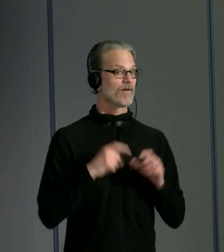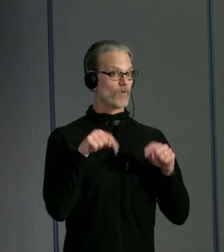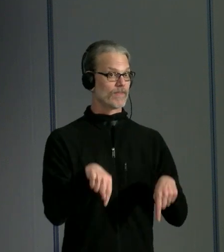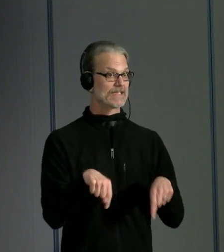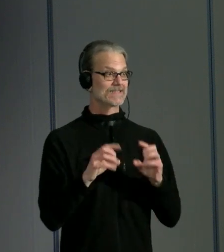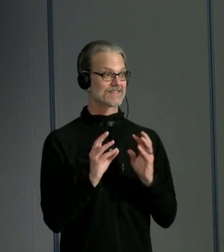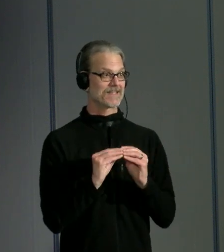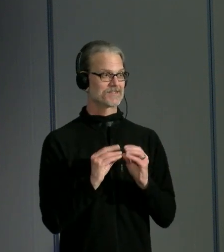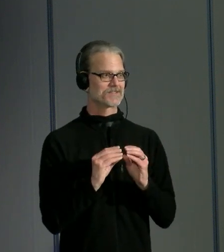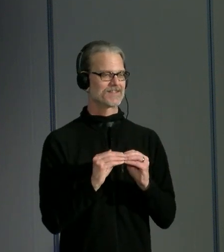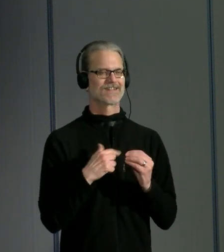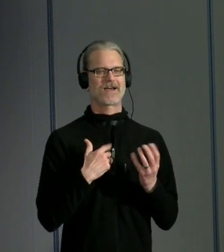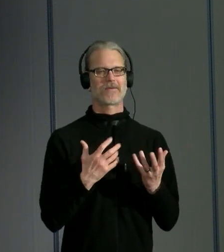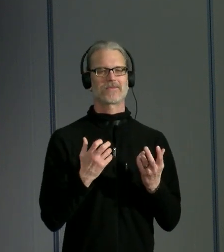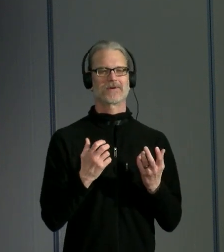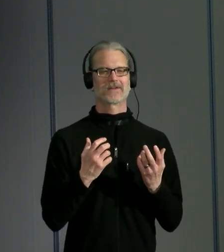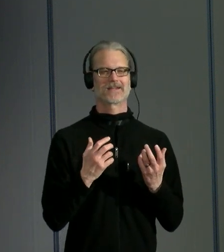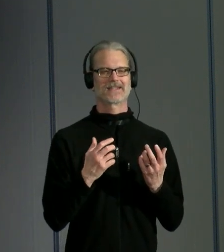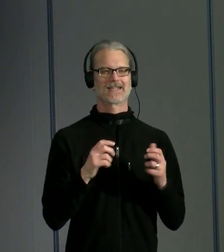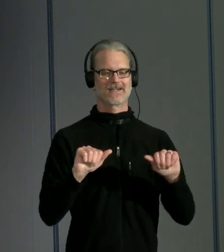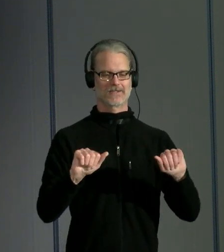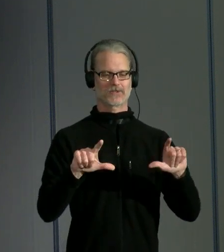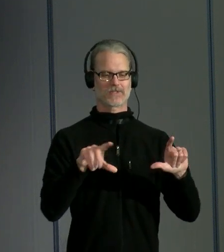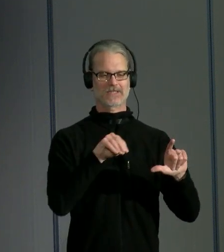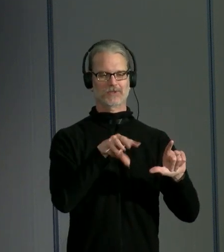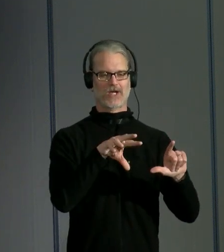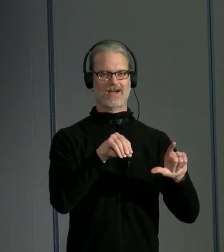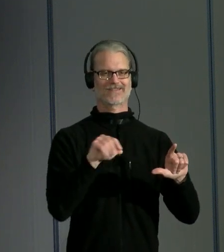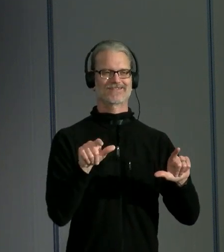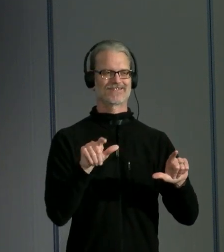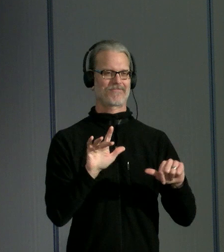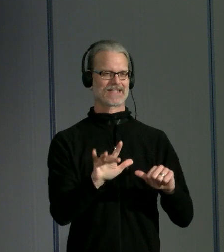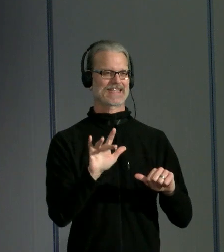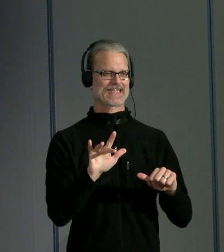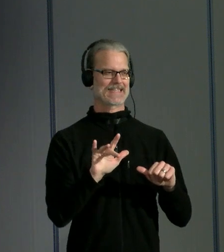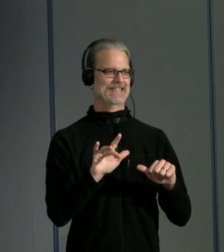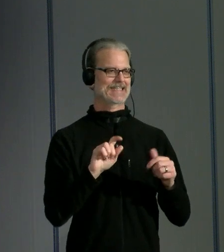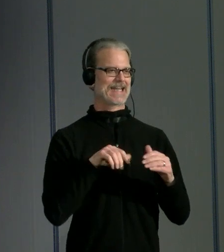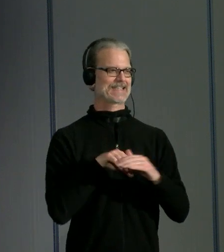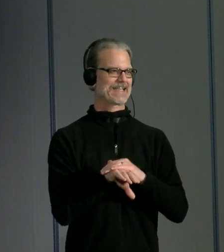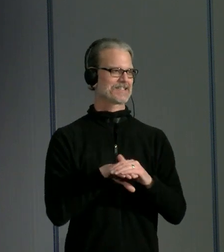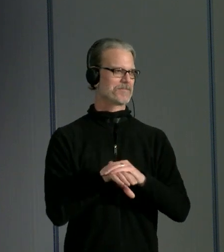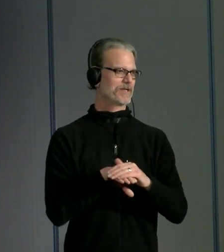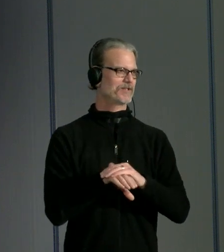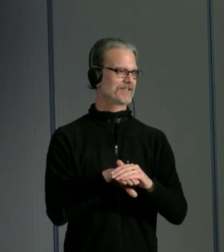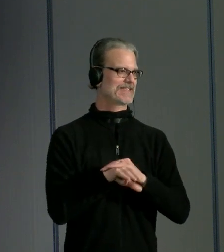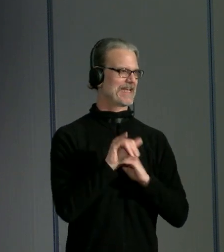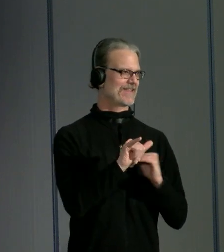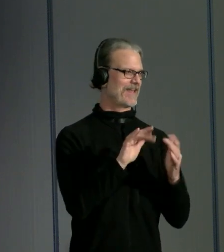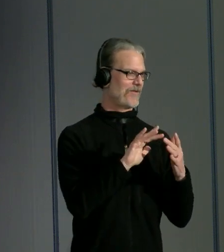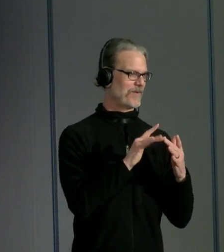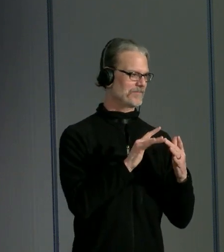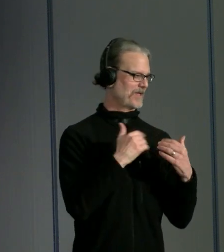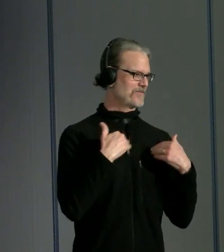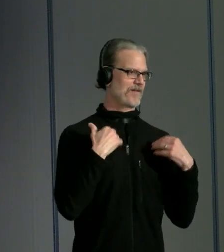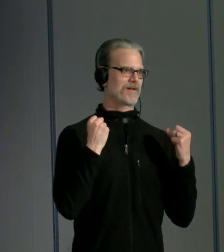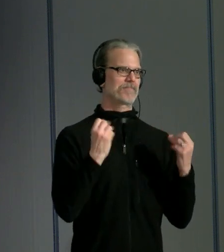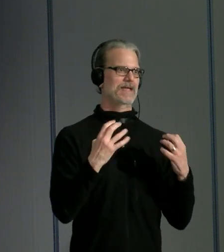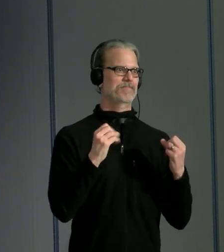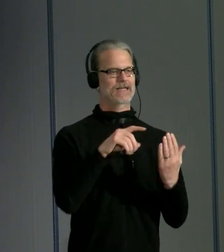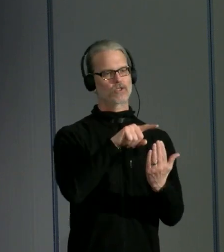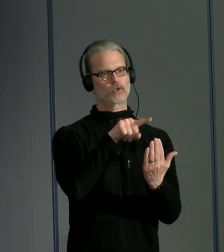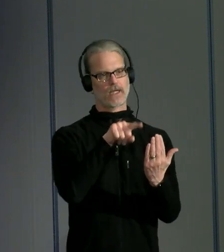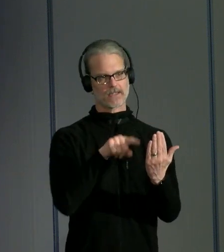wanted to kind of do a screenshot of clicking into accessibility. And on that website, you'll see lots of